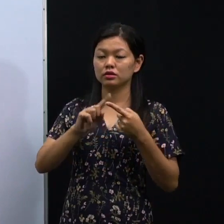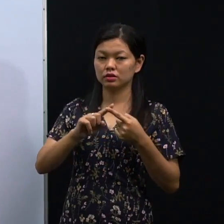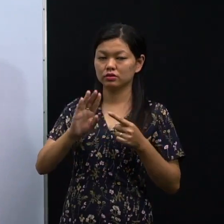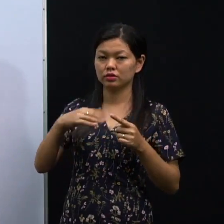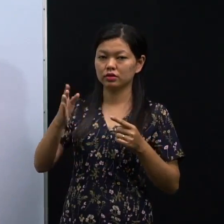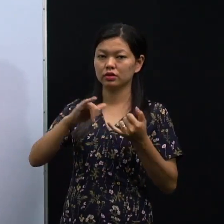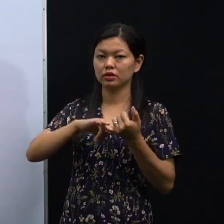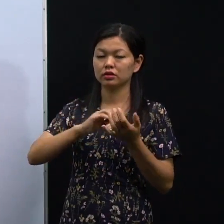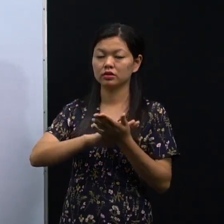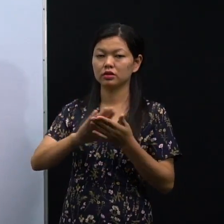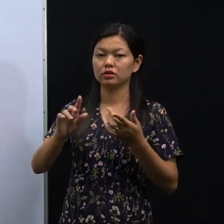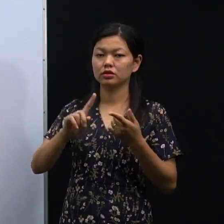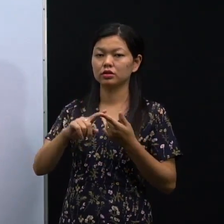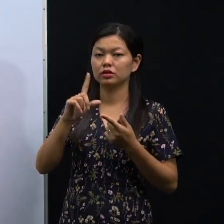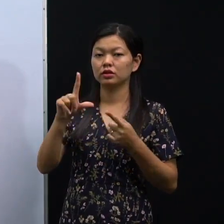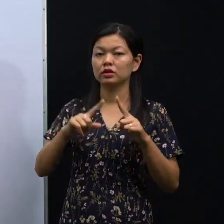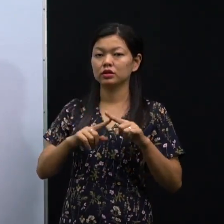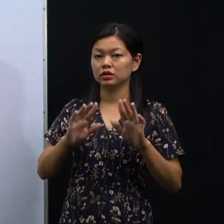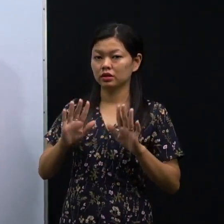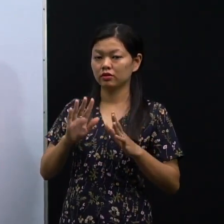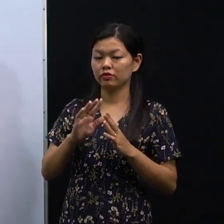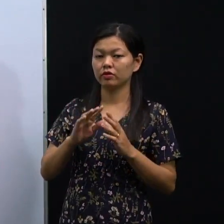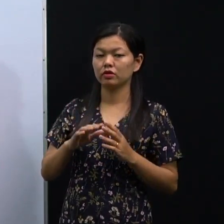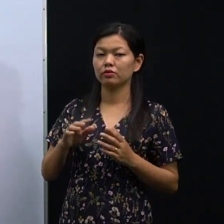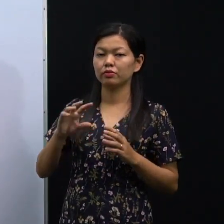shells, four. We have four shells, okay?